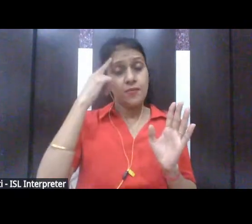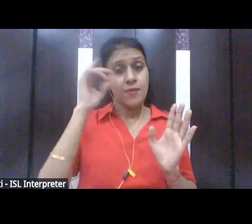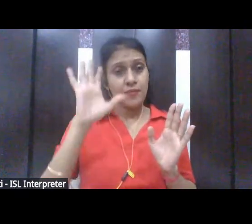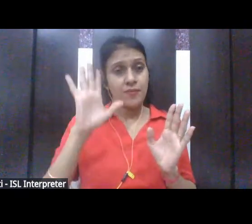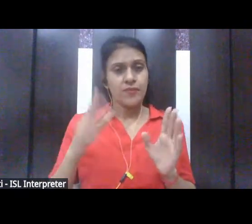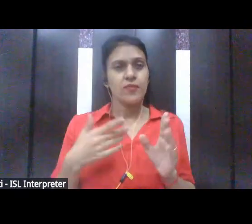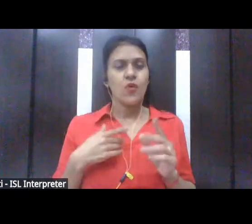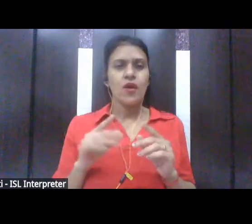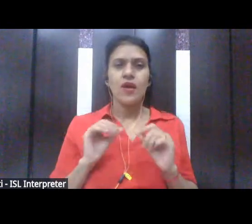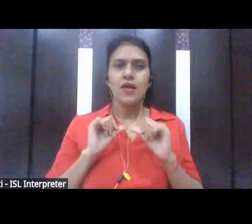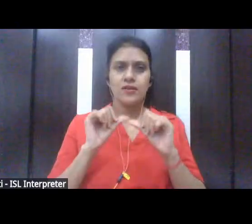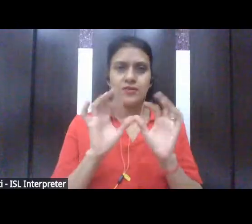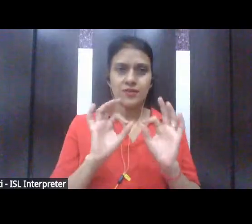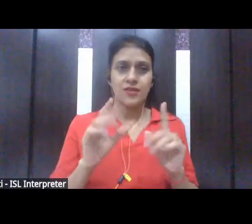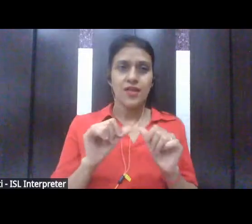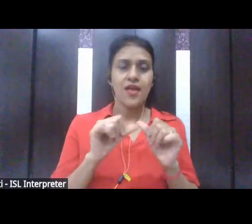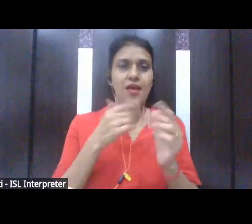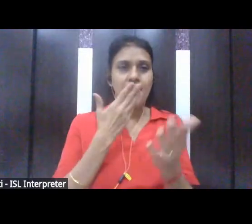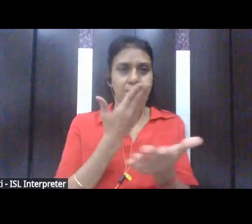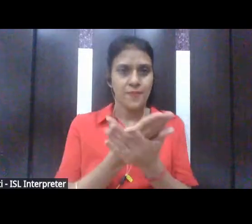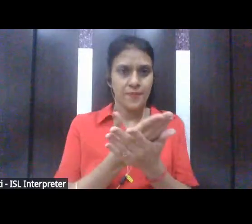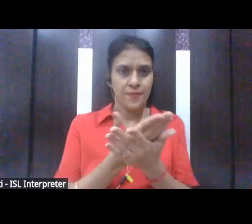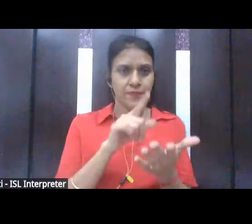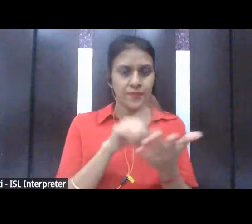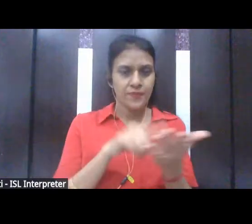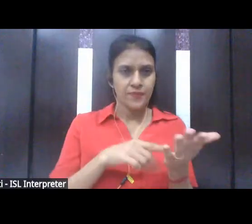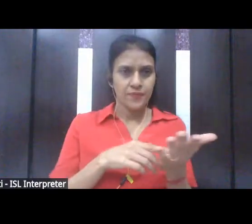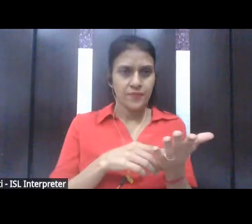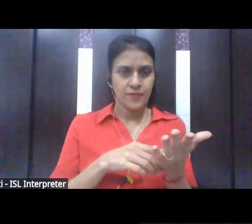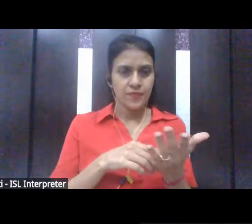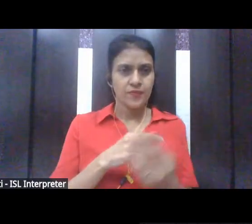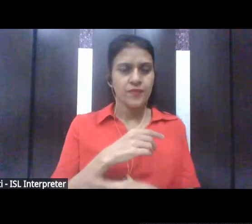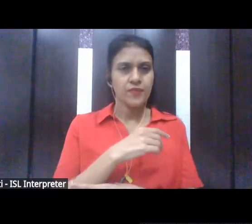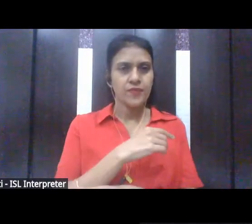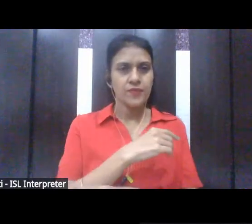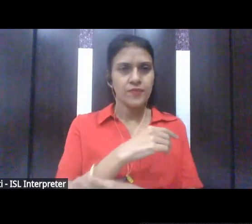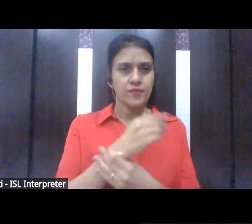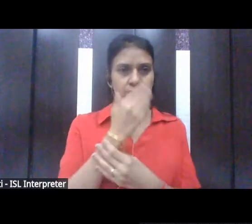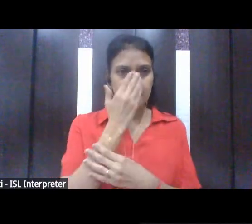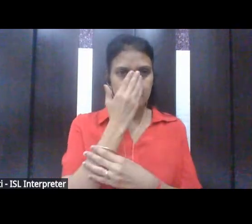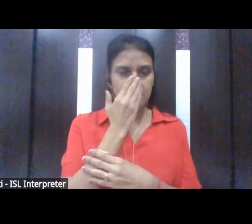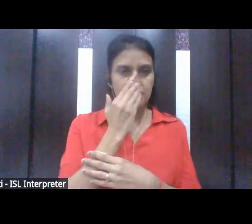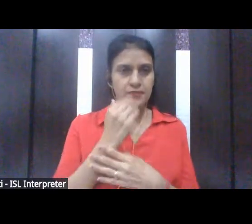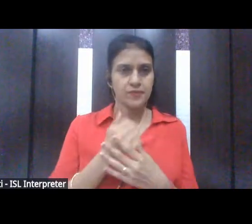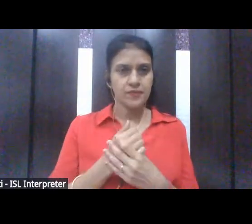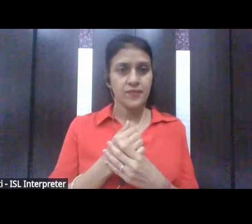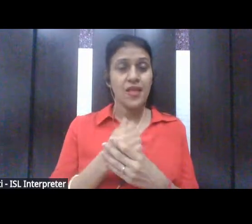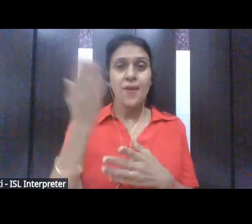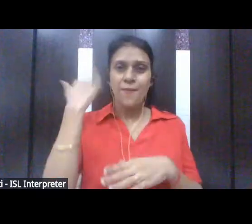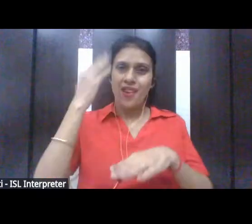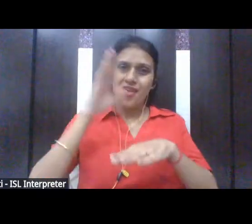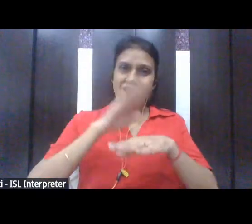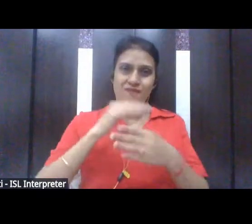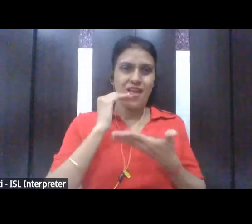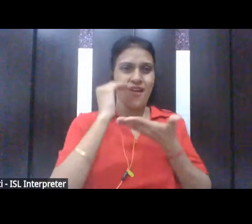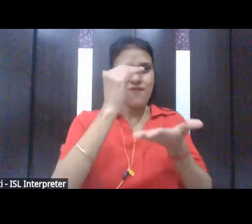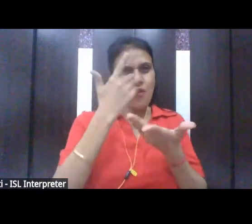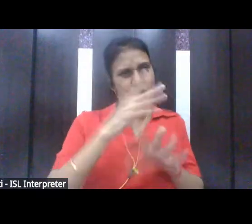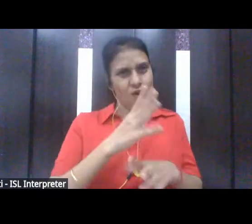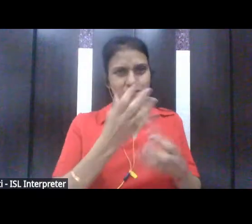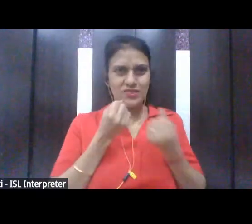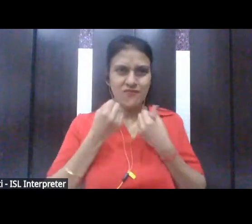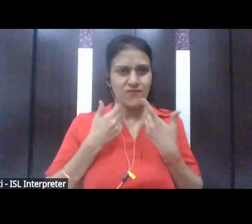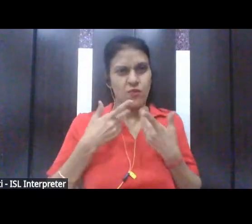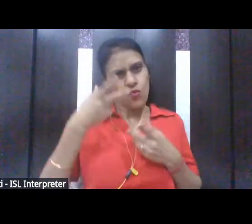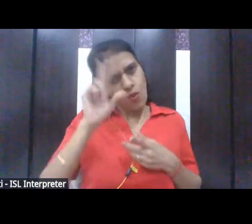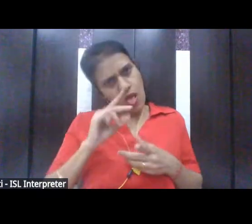that applicants have is that if they have received the award previously, can they reapply? So in that case,